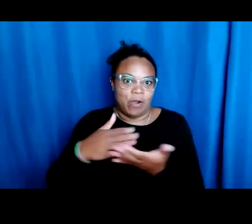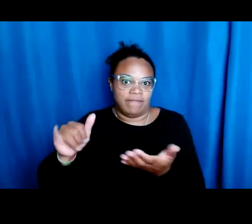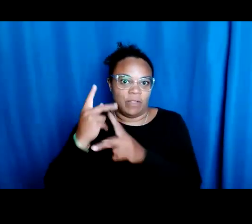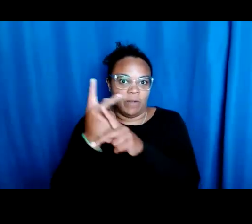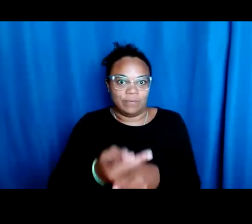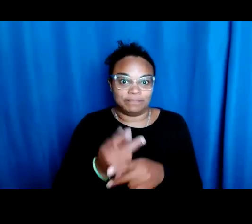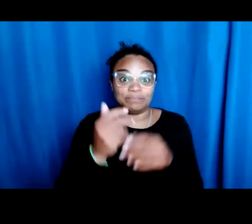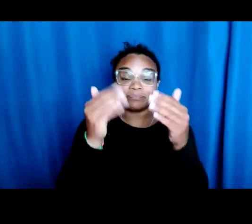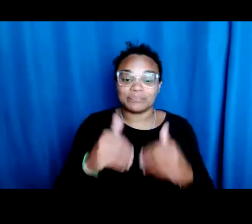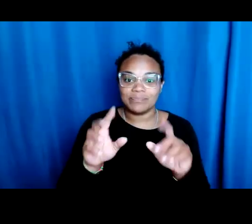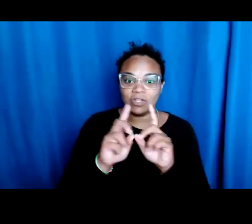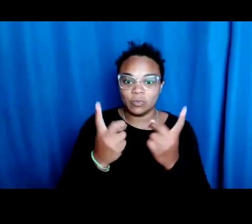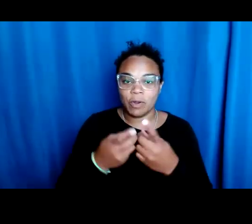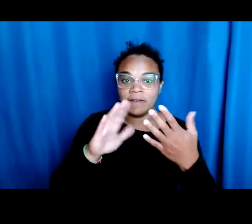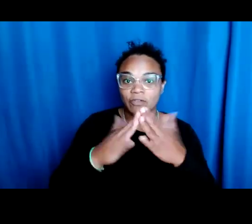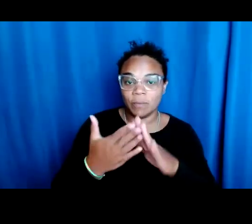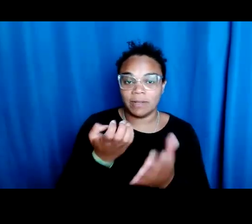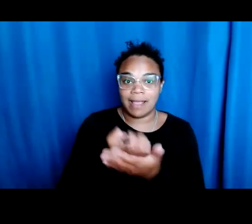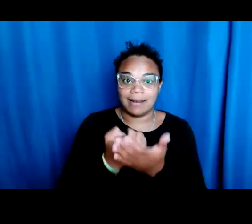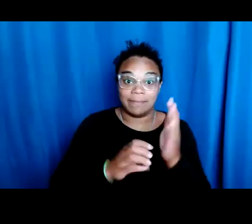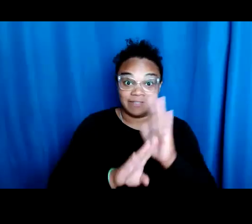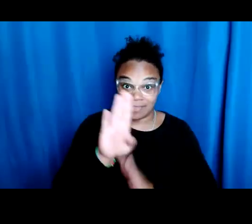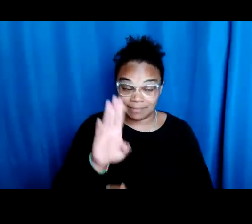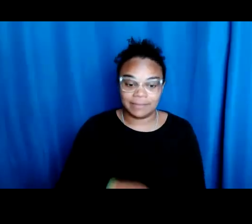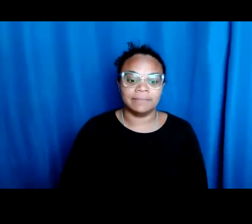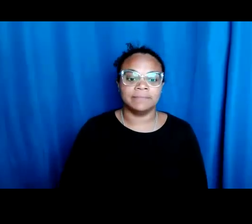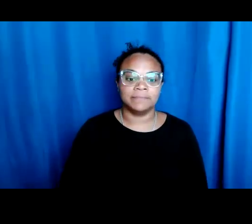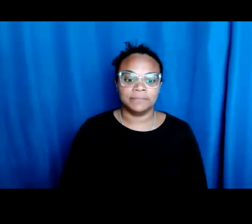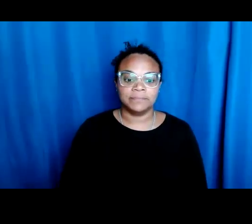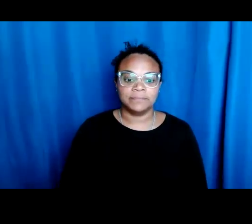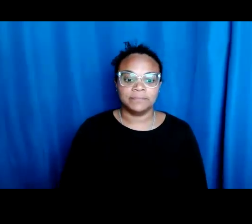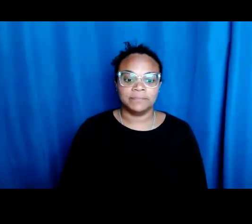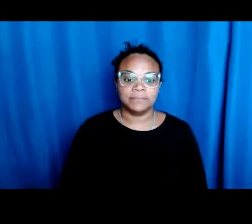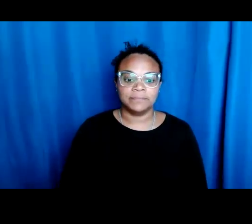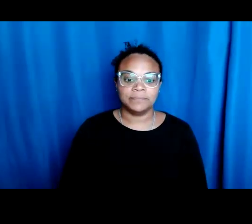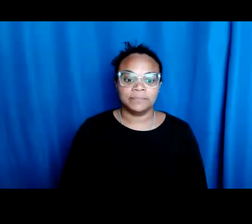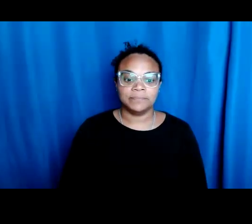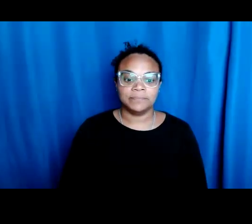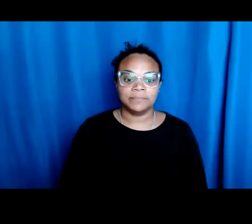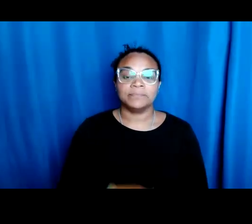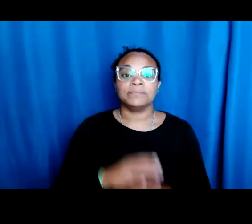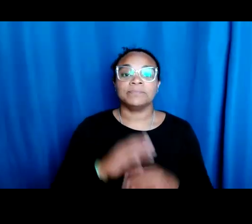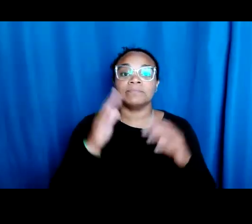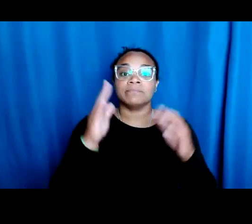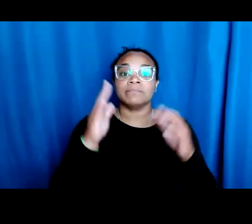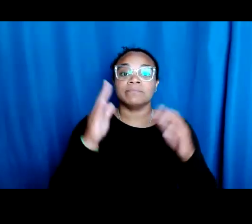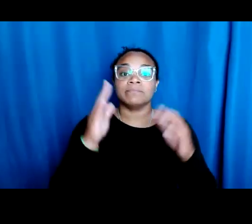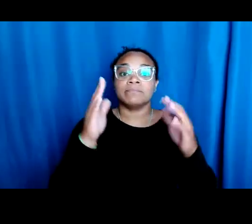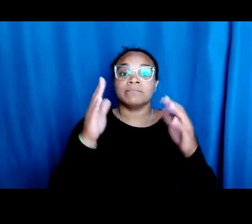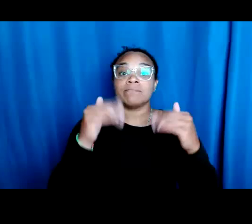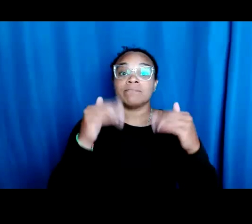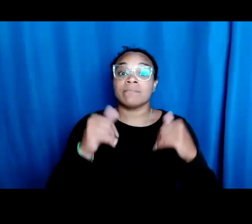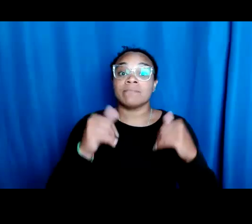of Community and Economic Development, Department of Agriculture and Rural Development. I